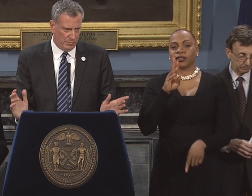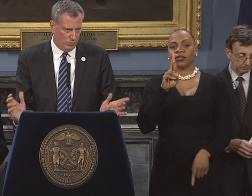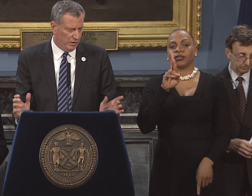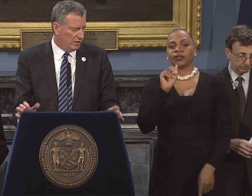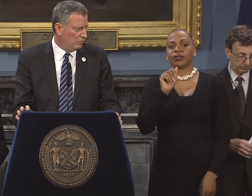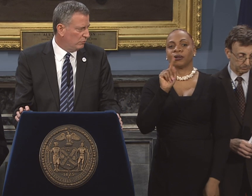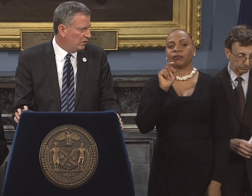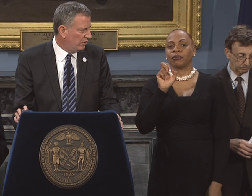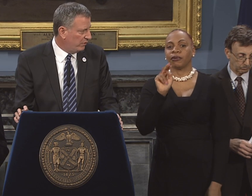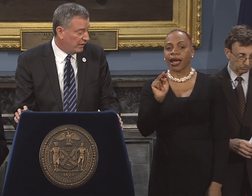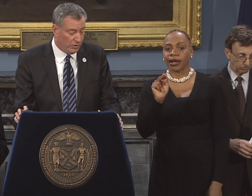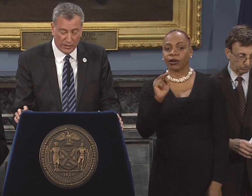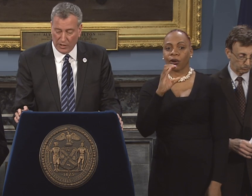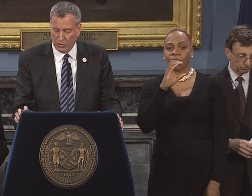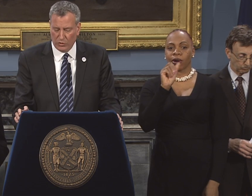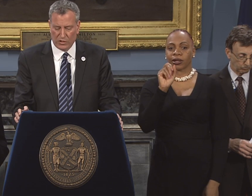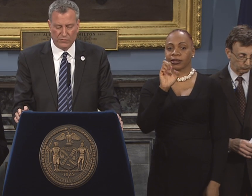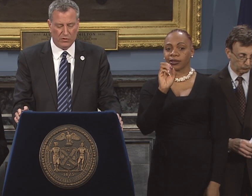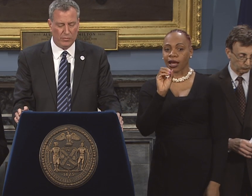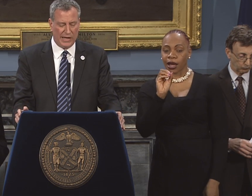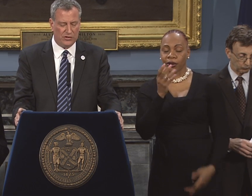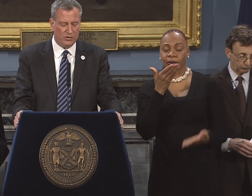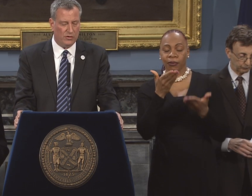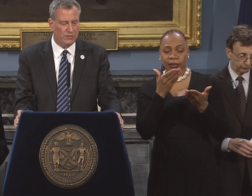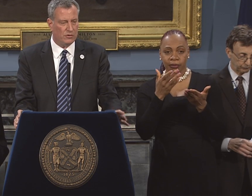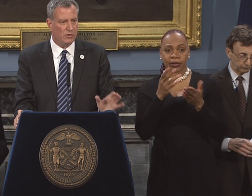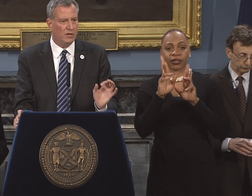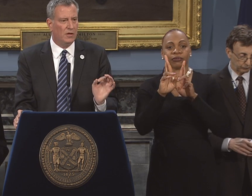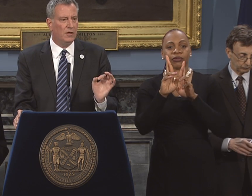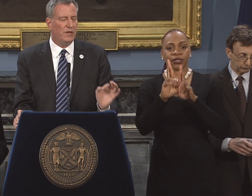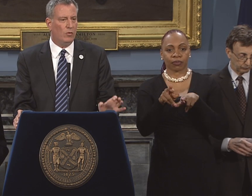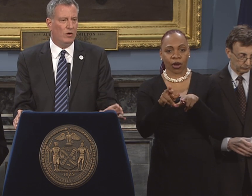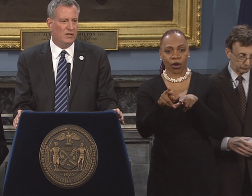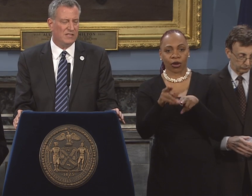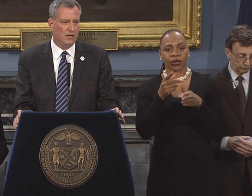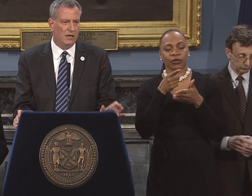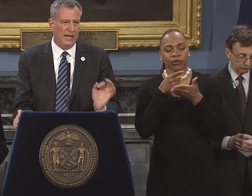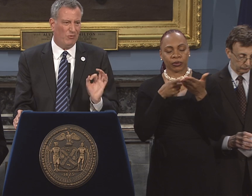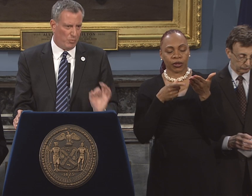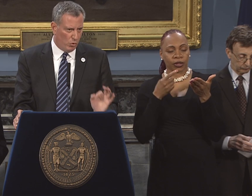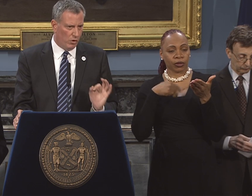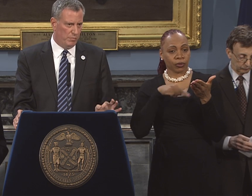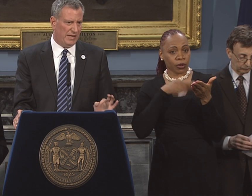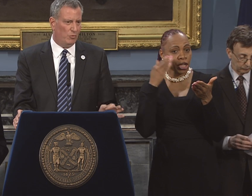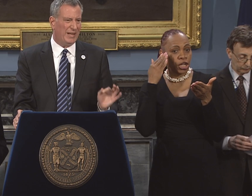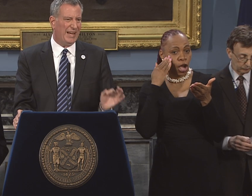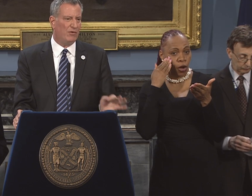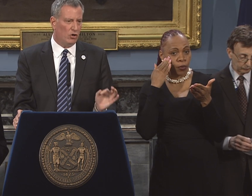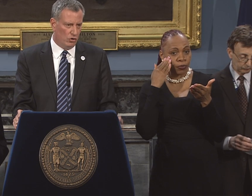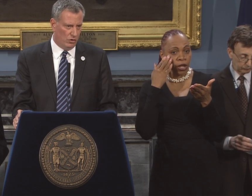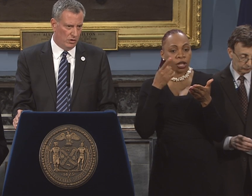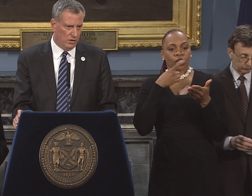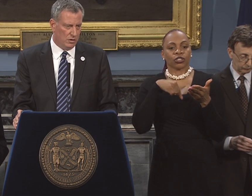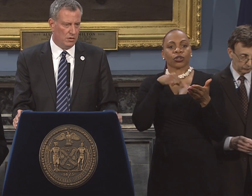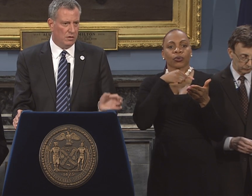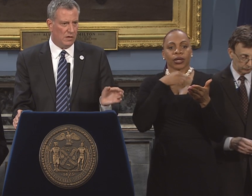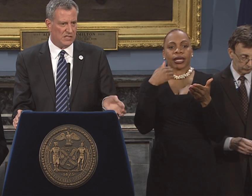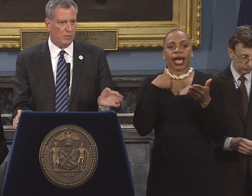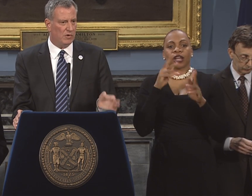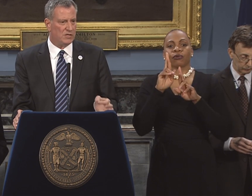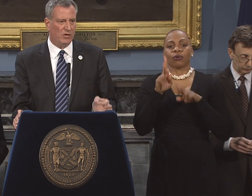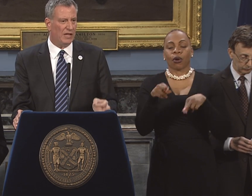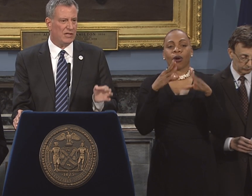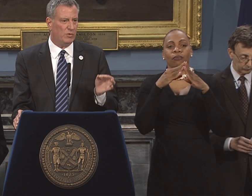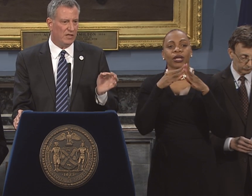heard that, but either they know now or we'll confirm back to you. On the first one, there was a report, meaning we have heard